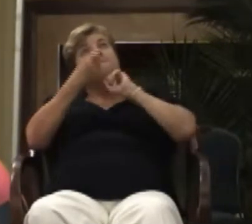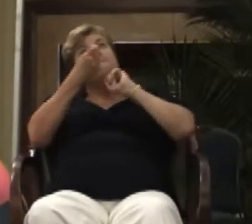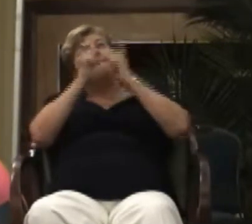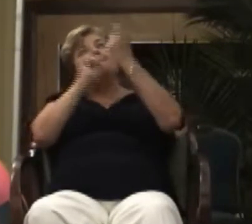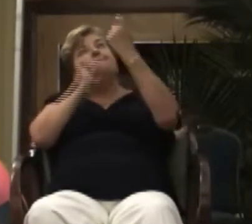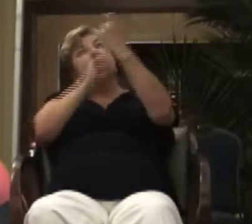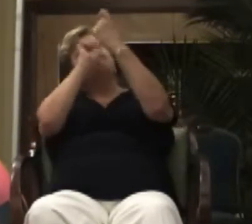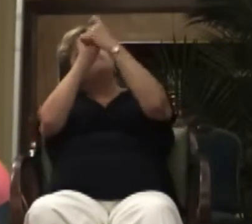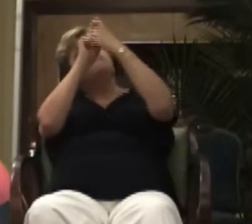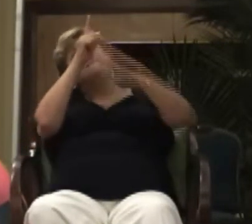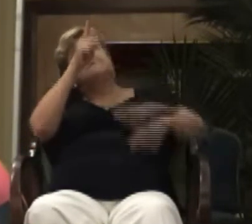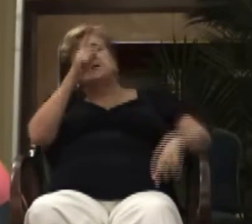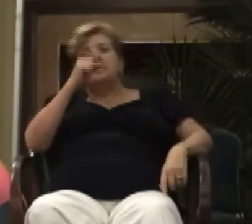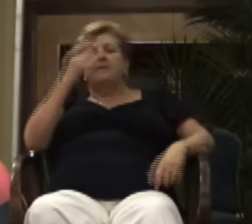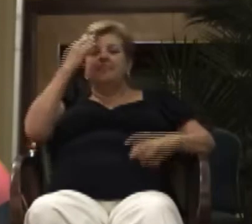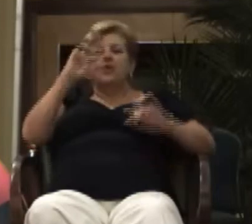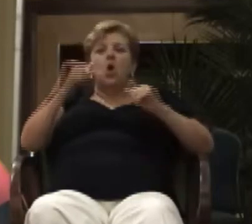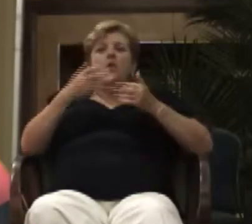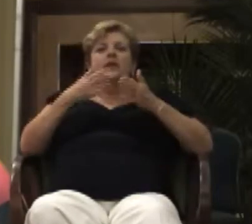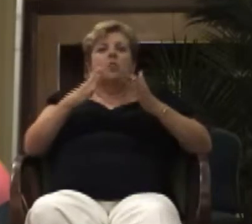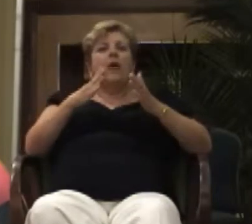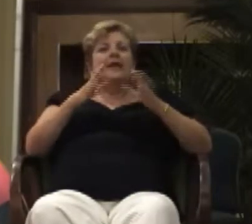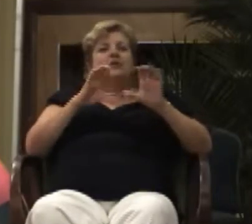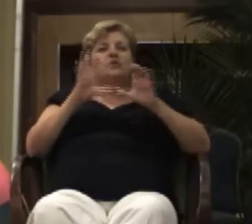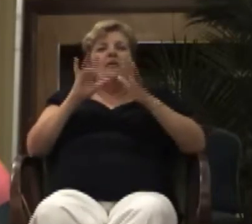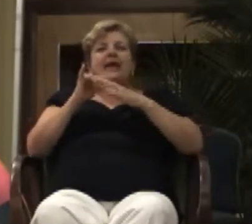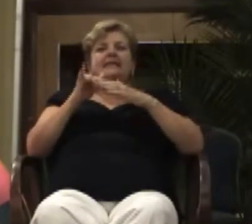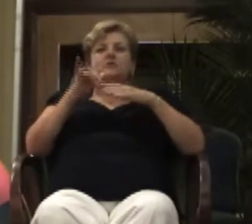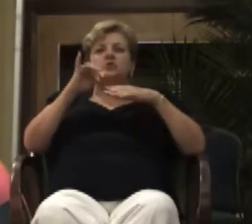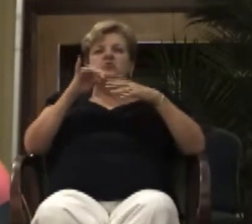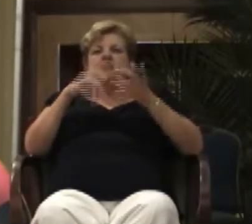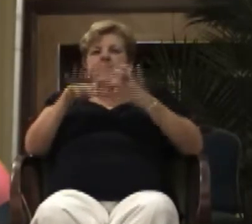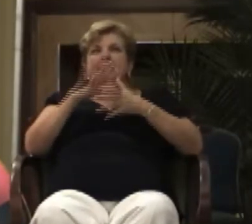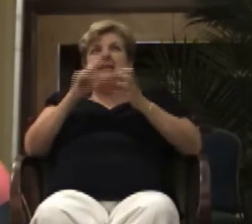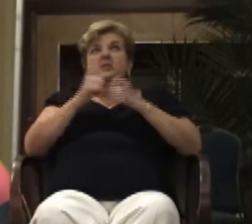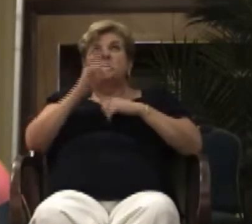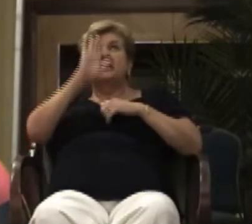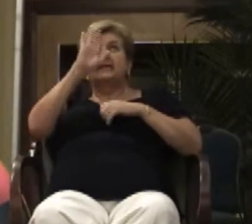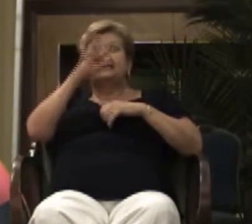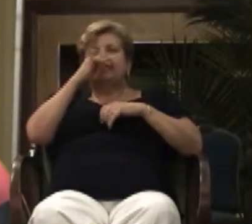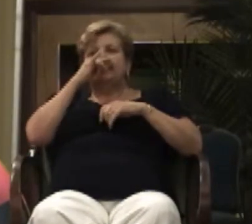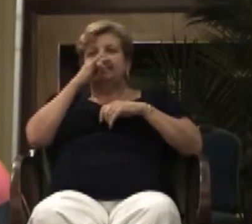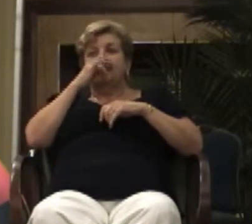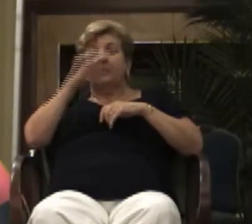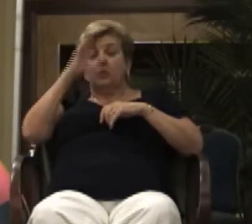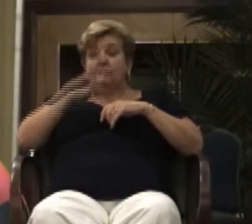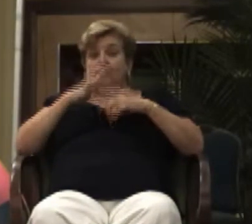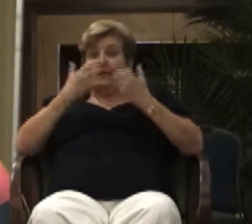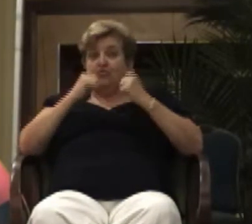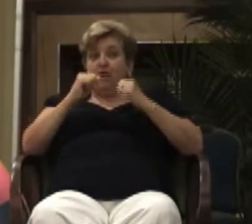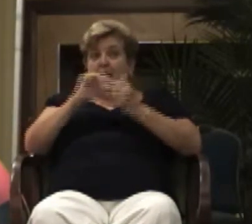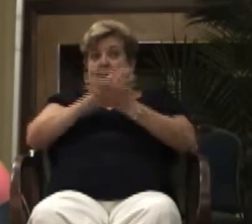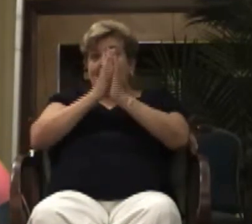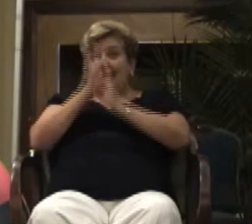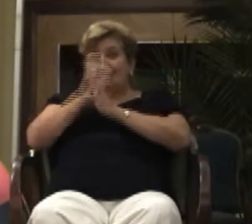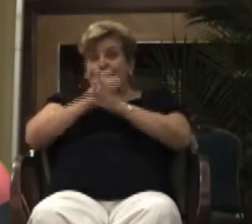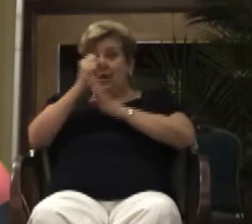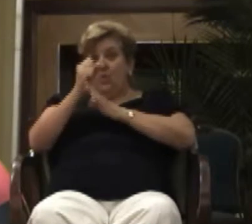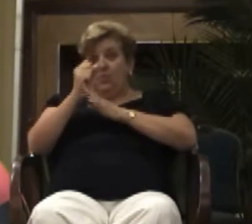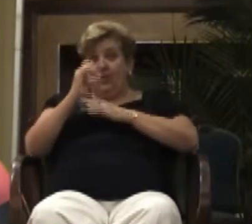do that was just mess with his kids. There was some men trying to get sober at the clubhouse. No, it's not funny.